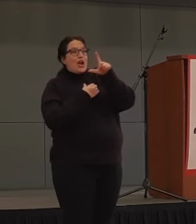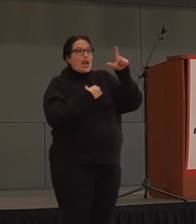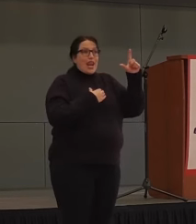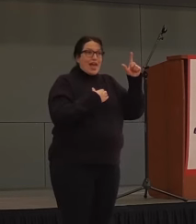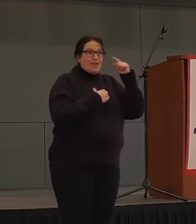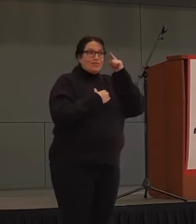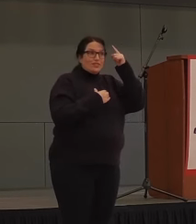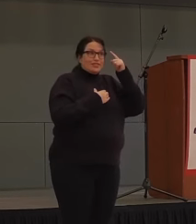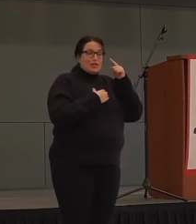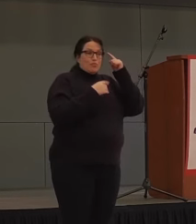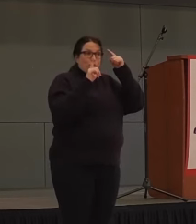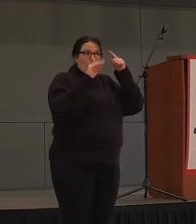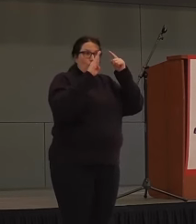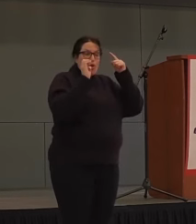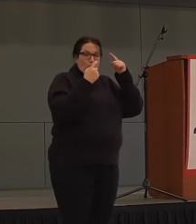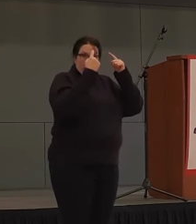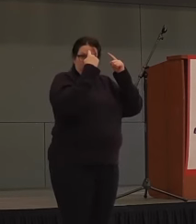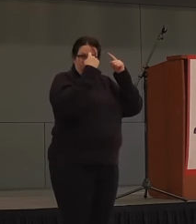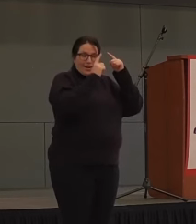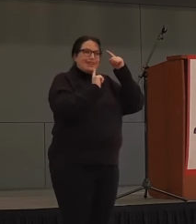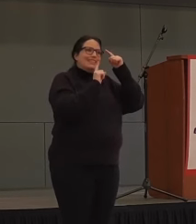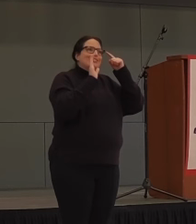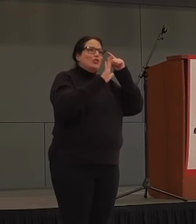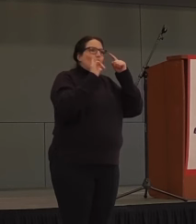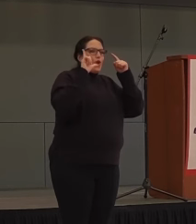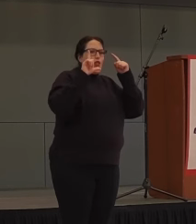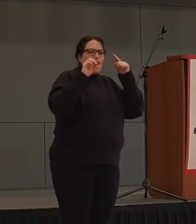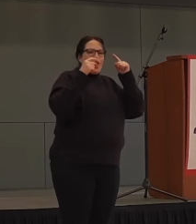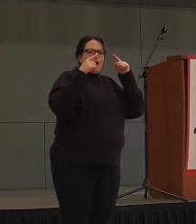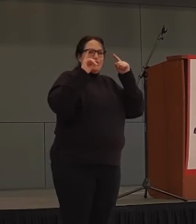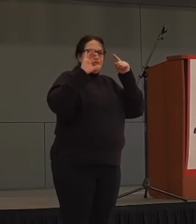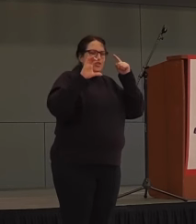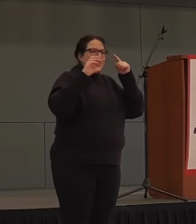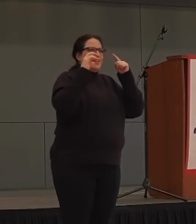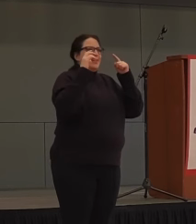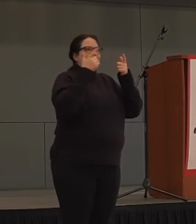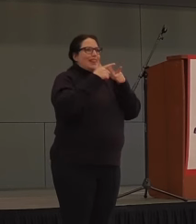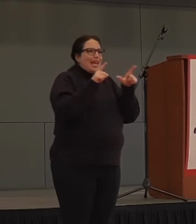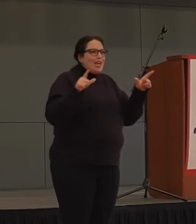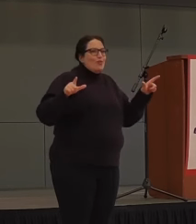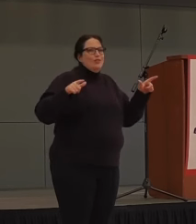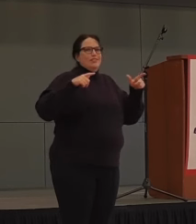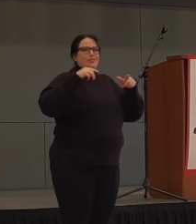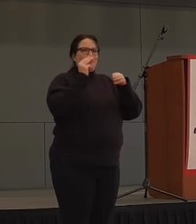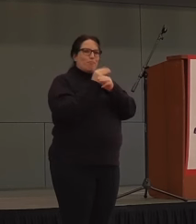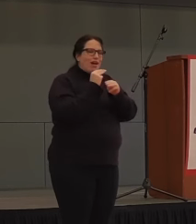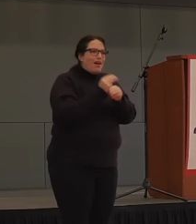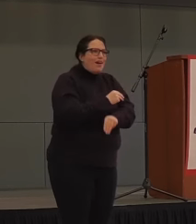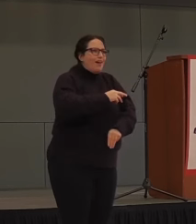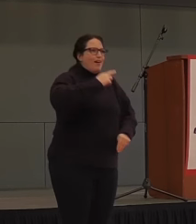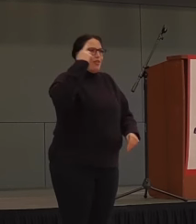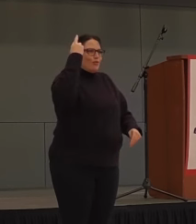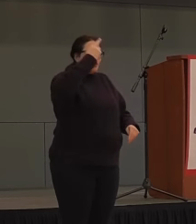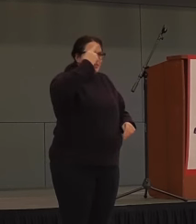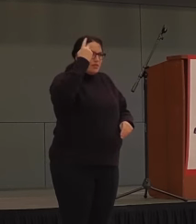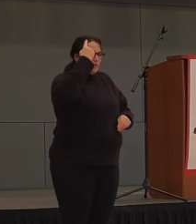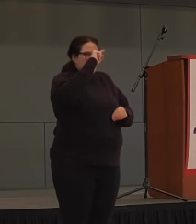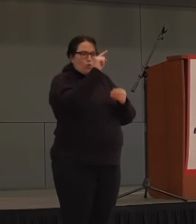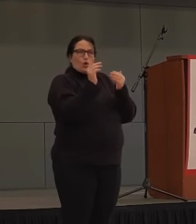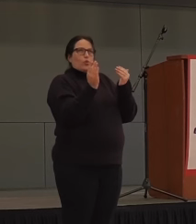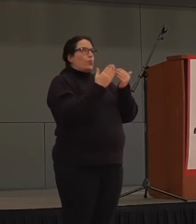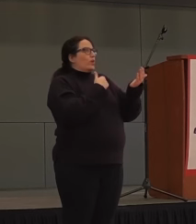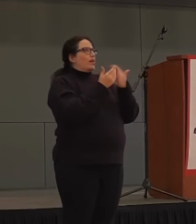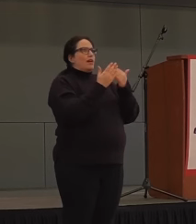logic side. It tends to be the language side, the math side, the reasoning side. For whatever